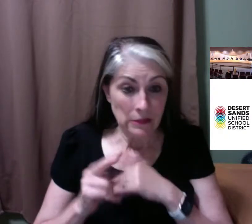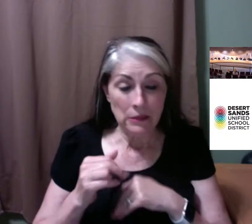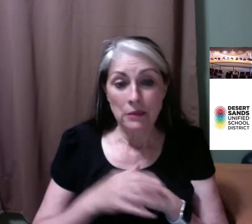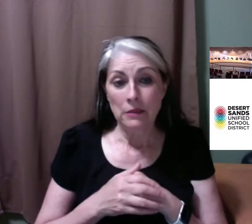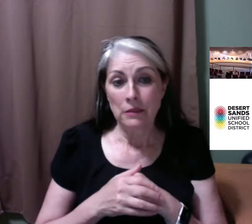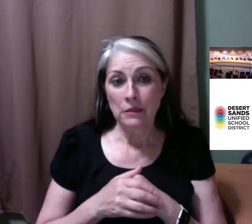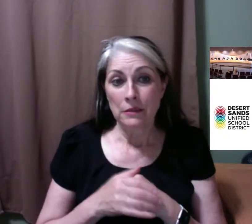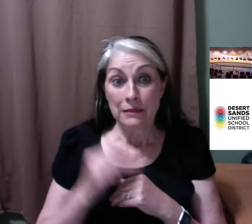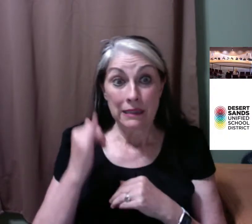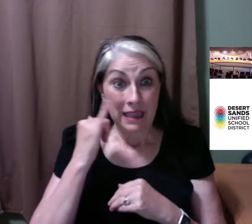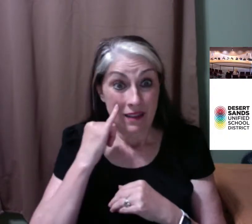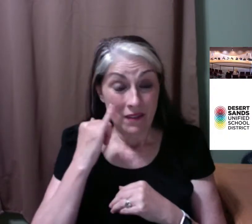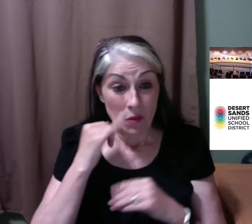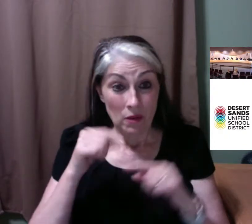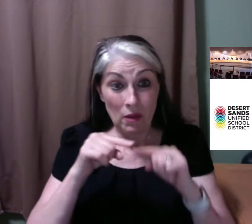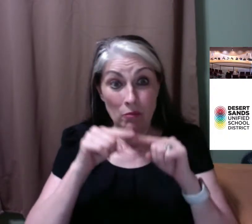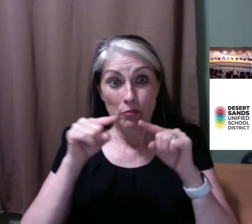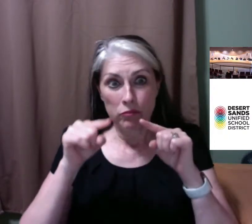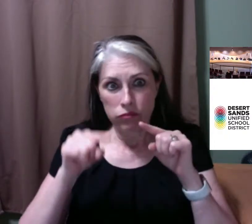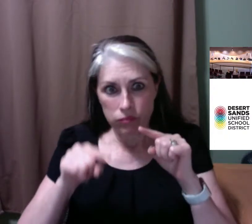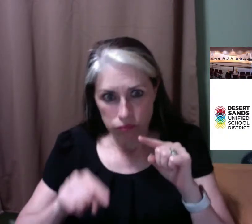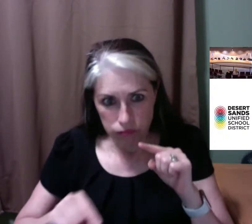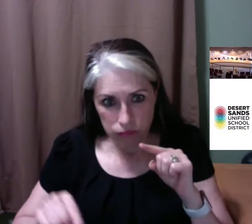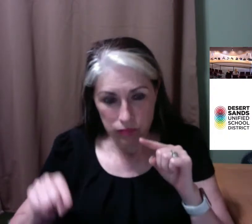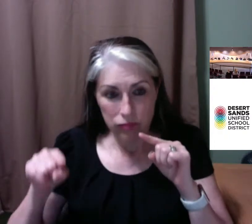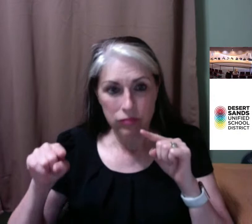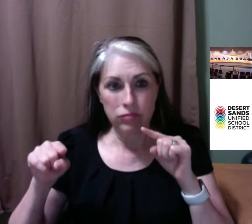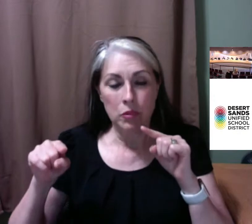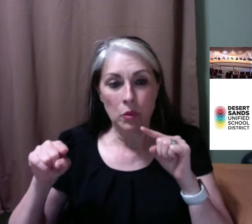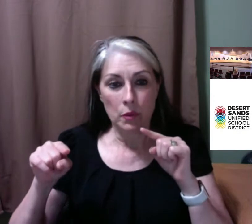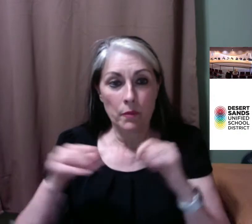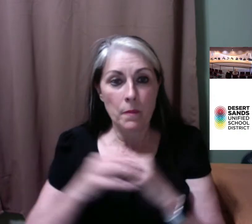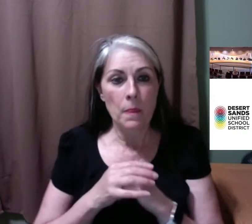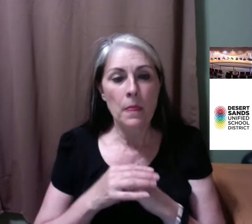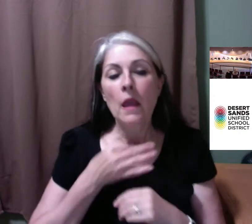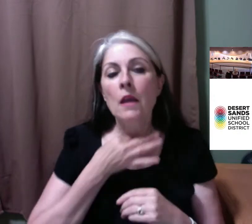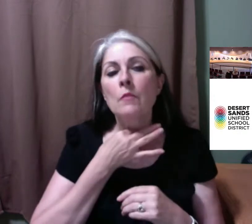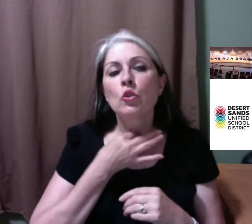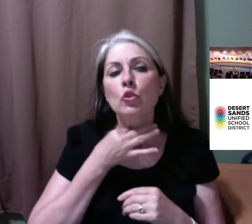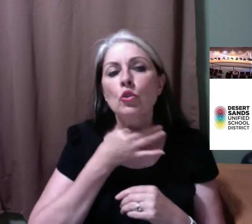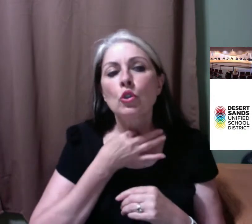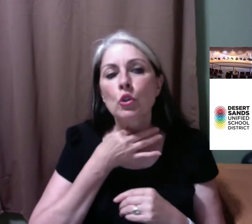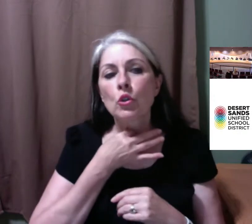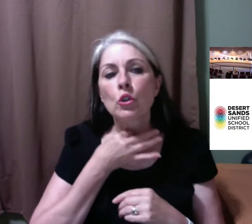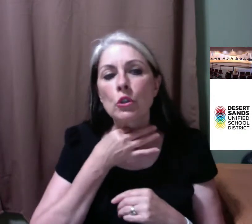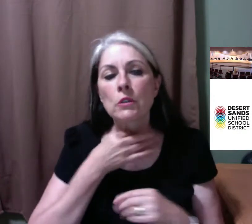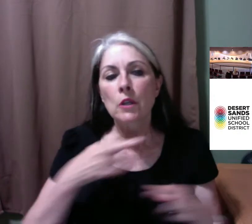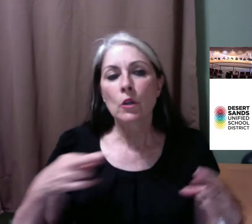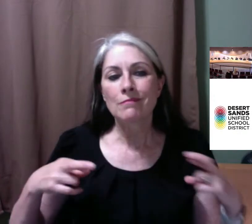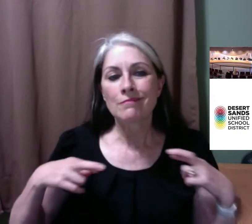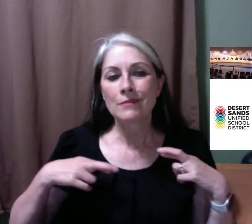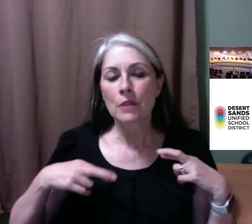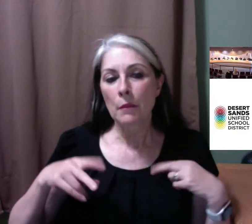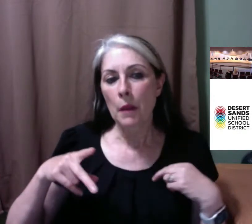might, if it does have a downturn. I'm curious about pension obligations.